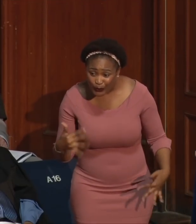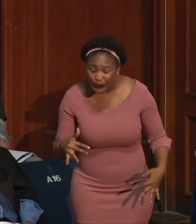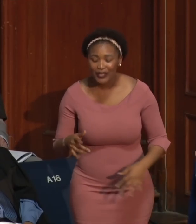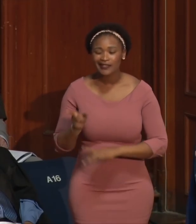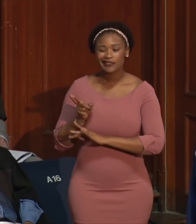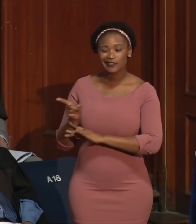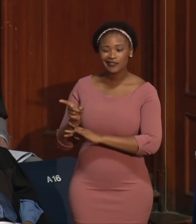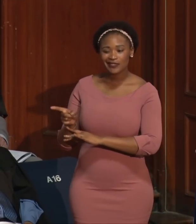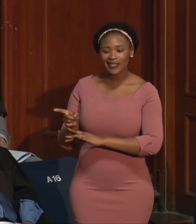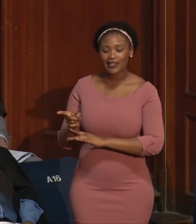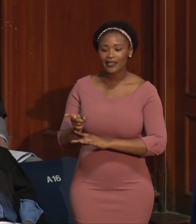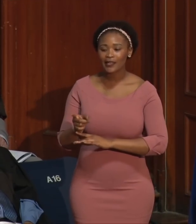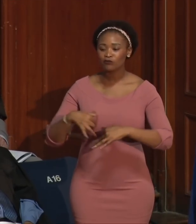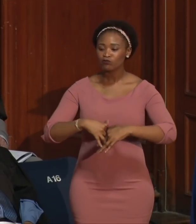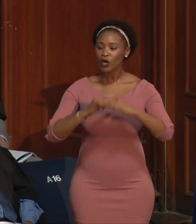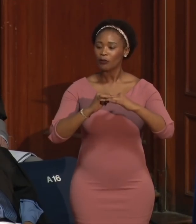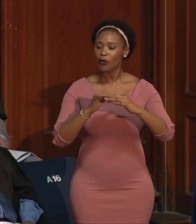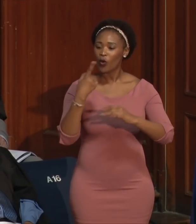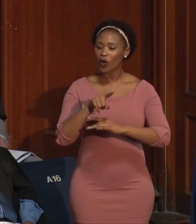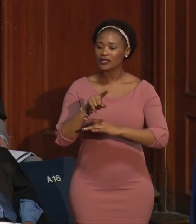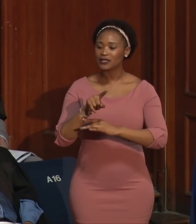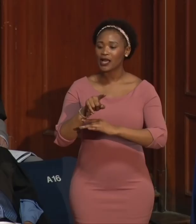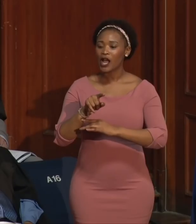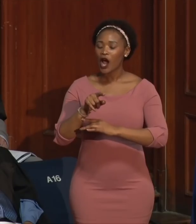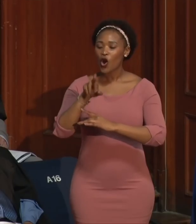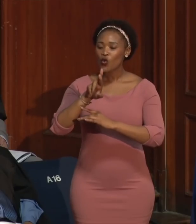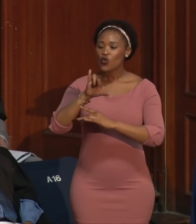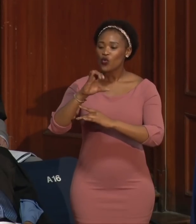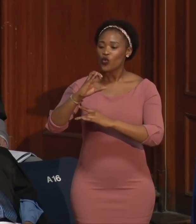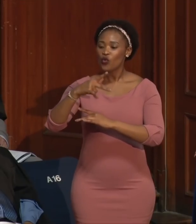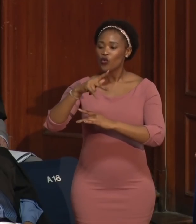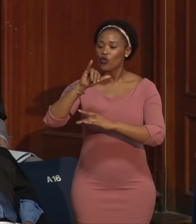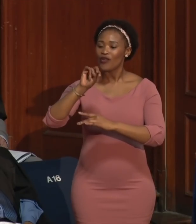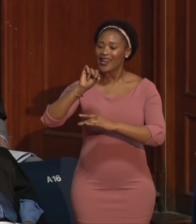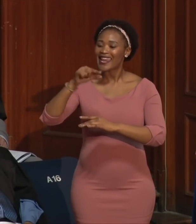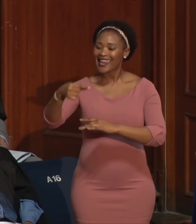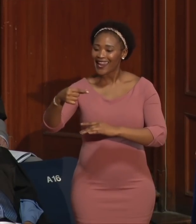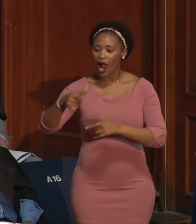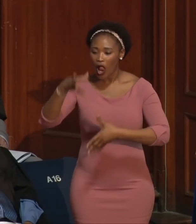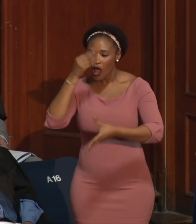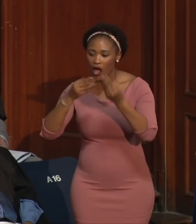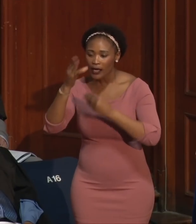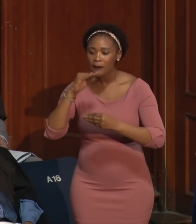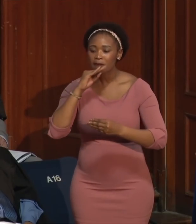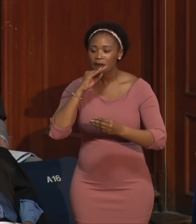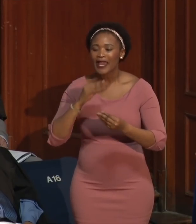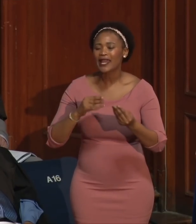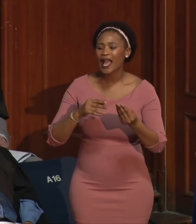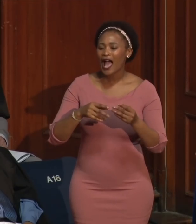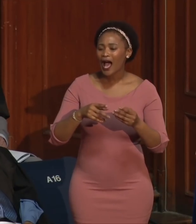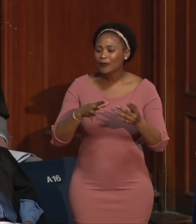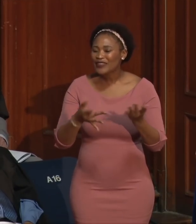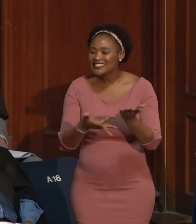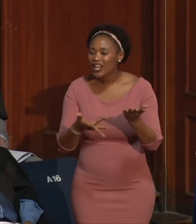Rapelang Rabana is the founder and chair of Rekindle Learning, a dynamic learning tech company providing smart learning applications